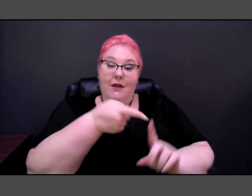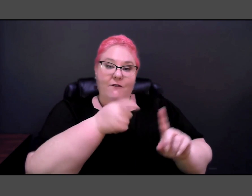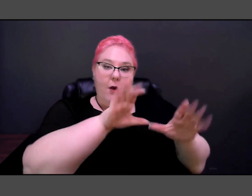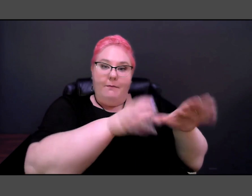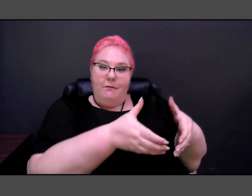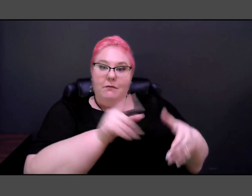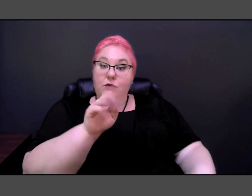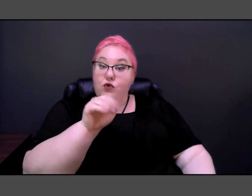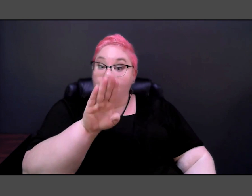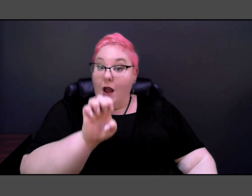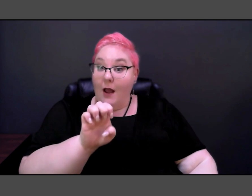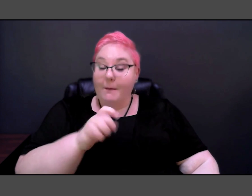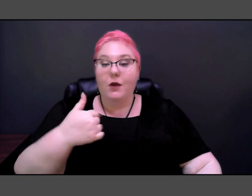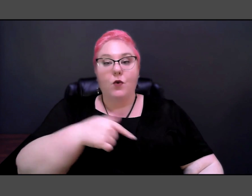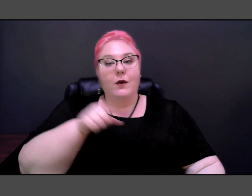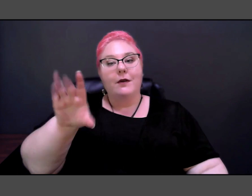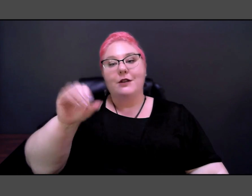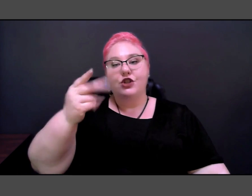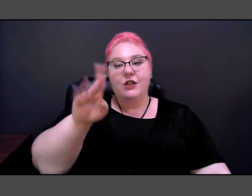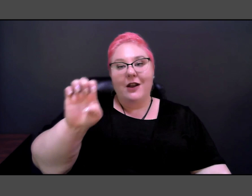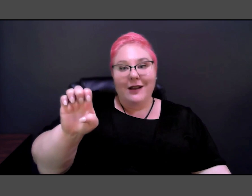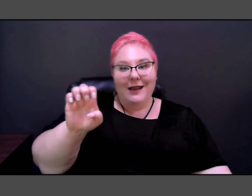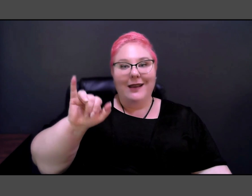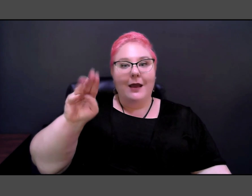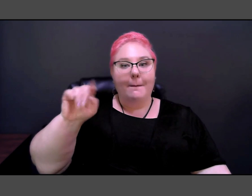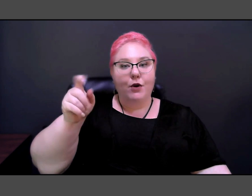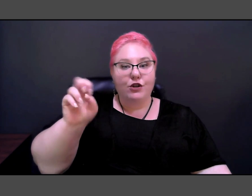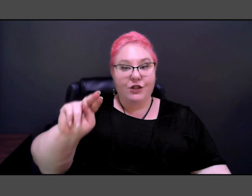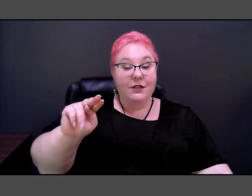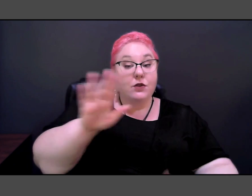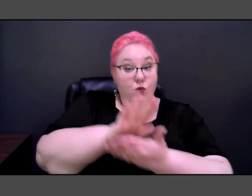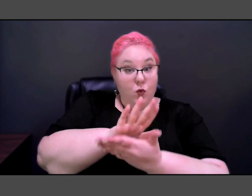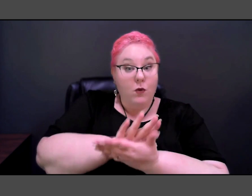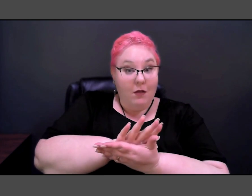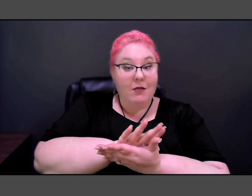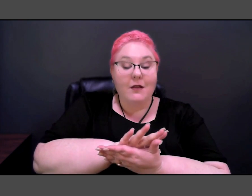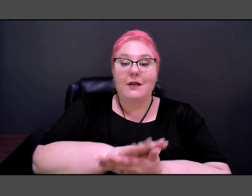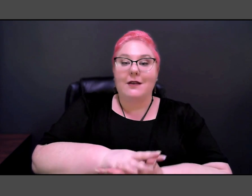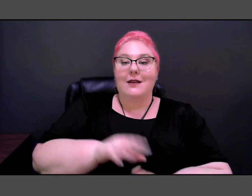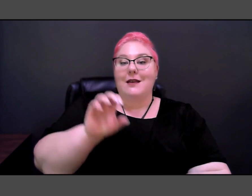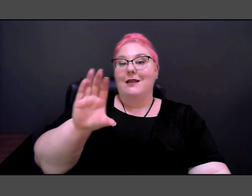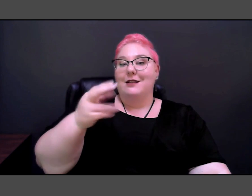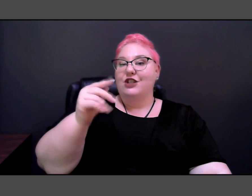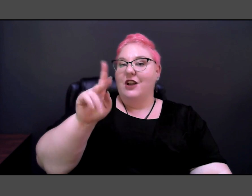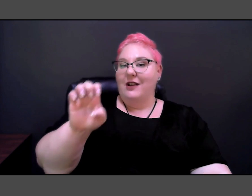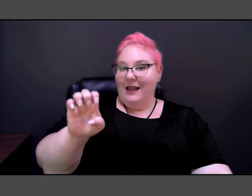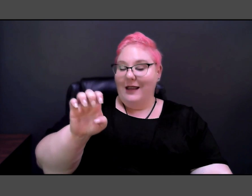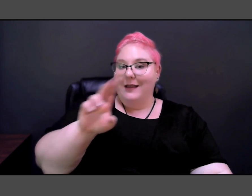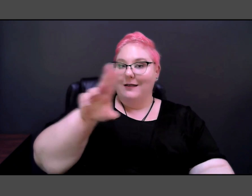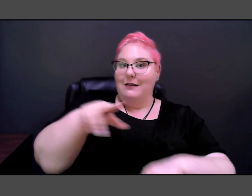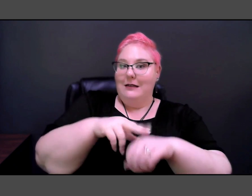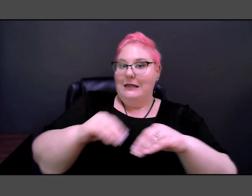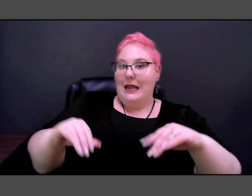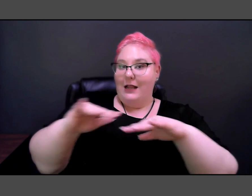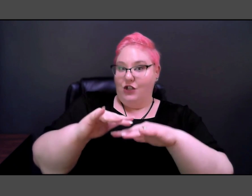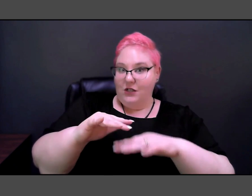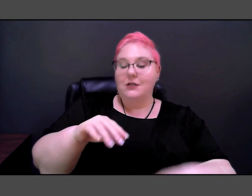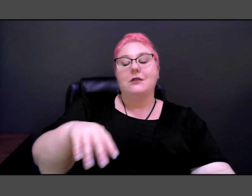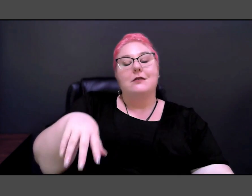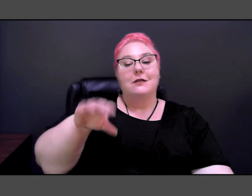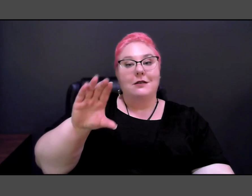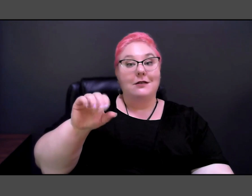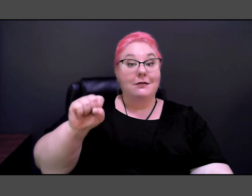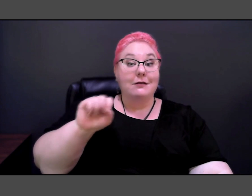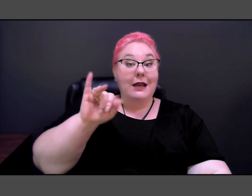Cherokee Immersion School in Oklahoma, the Cherokee Nation Immersion School. And they have a school that is taught